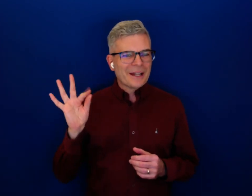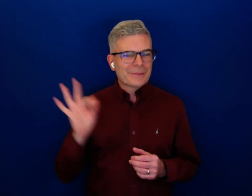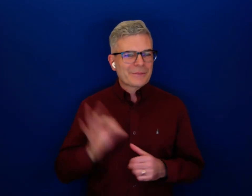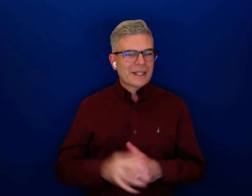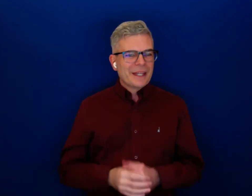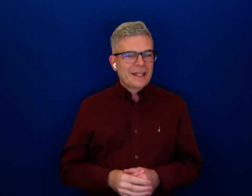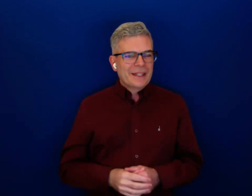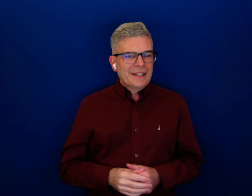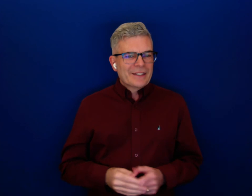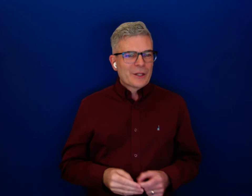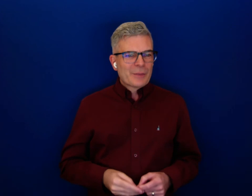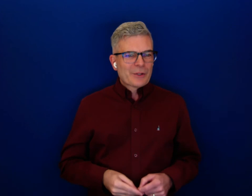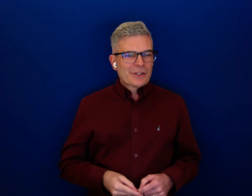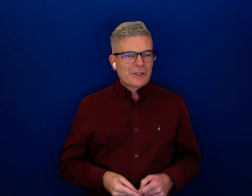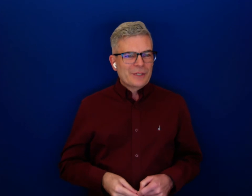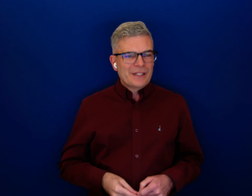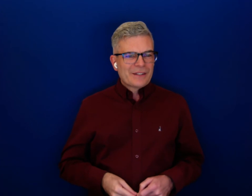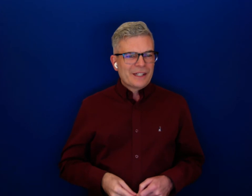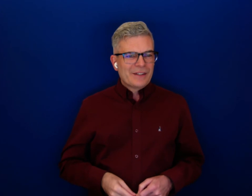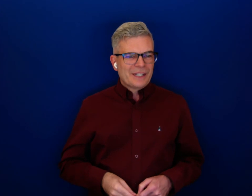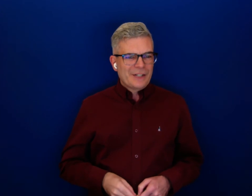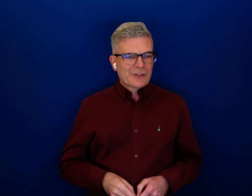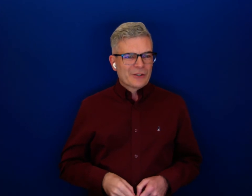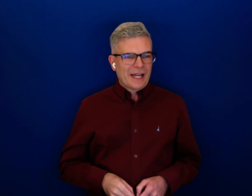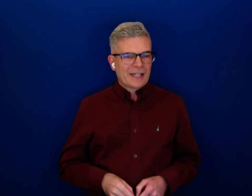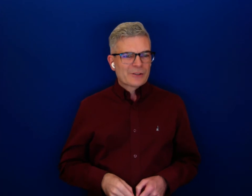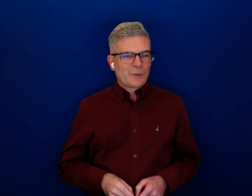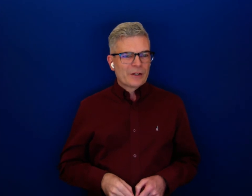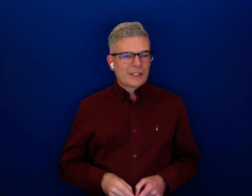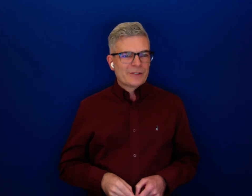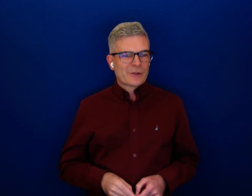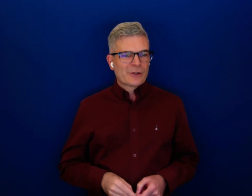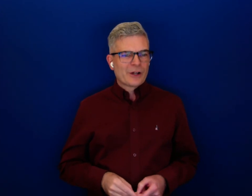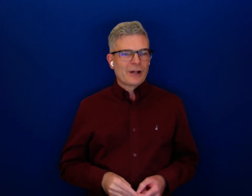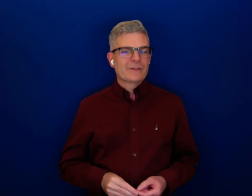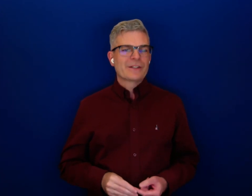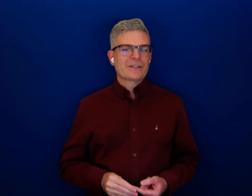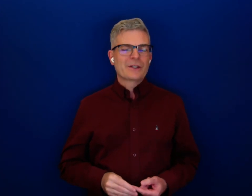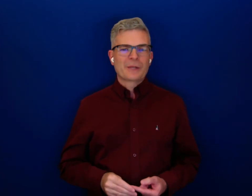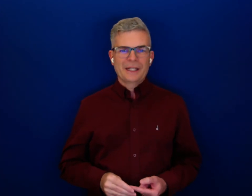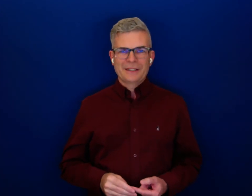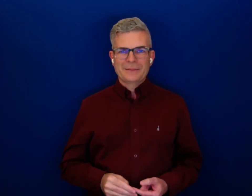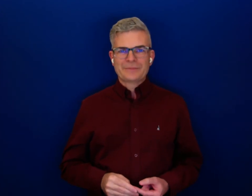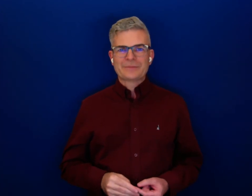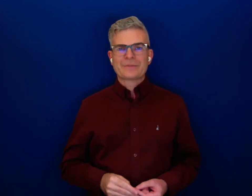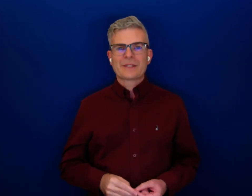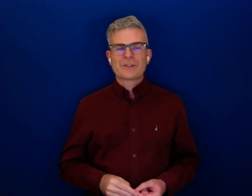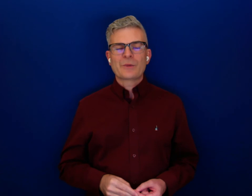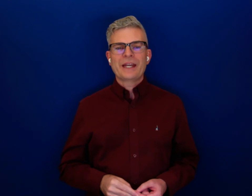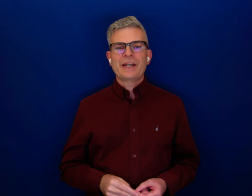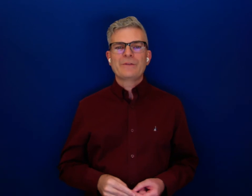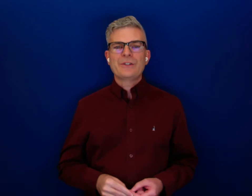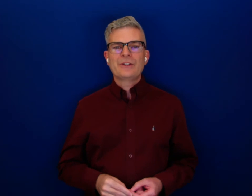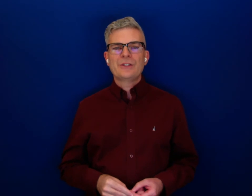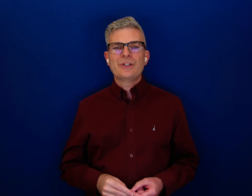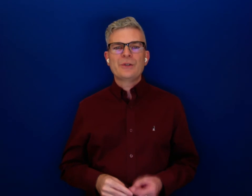Number 9, tell the person you need to see the teacher, ask where his or her office is located. So we have two